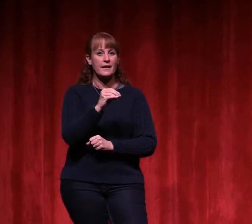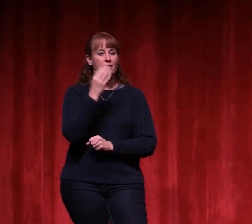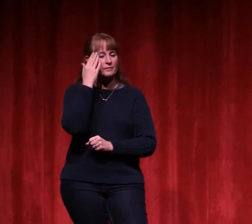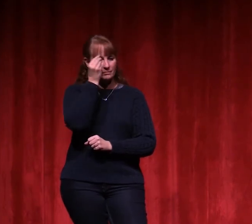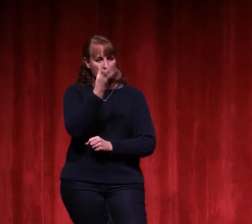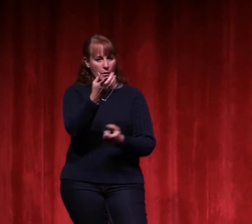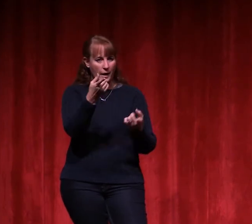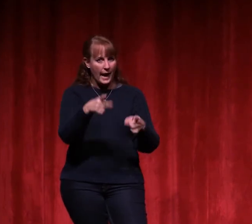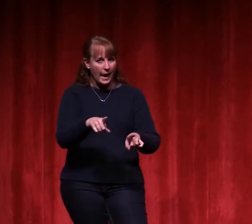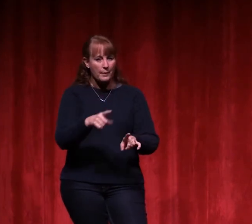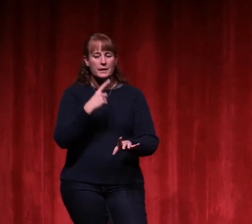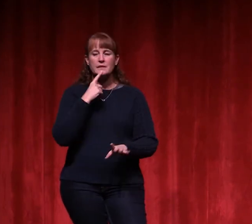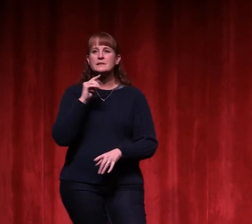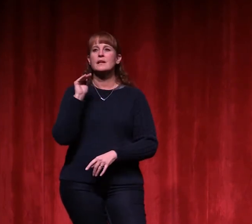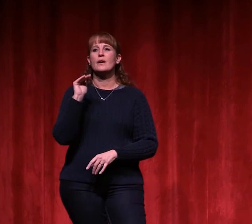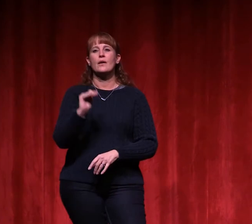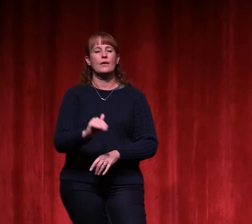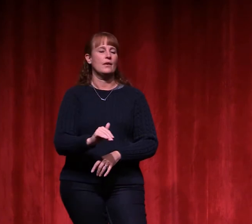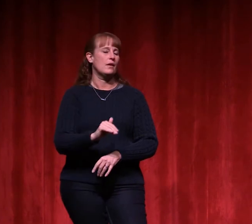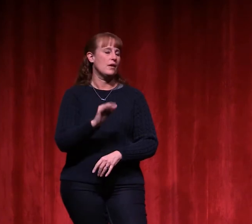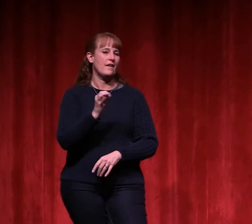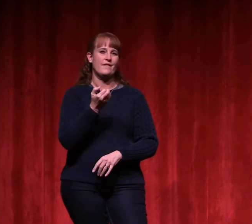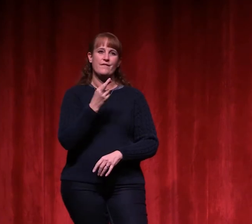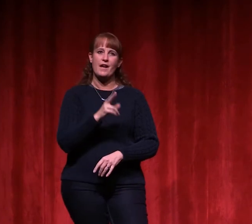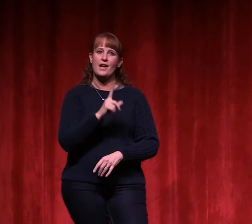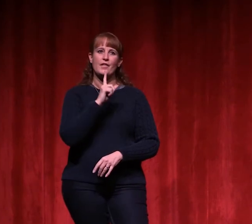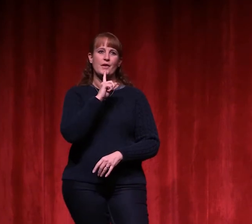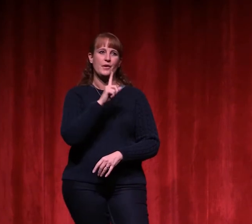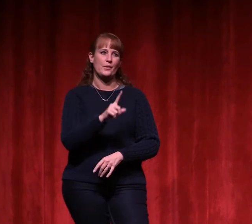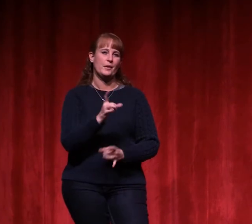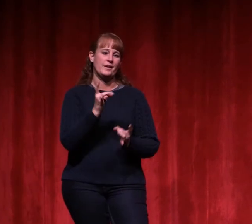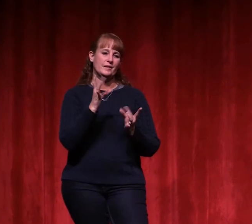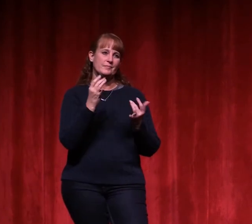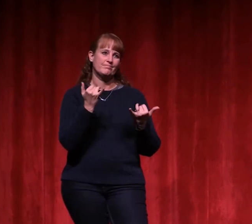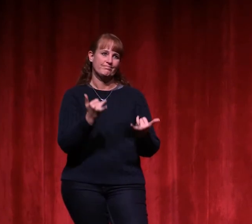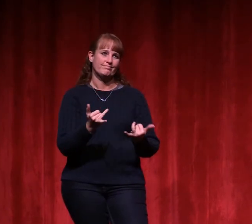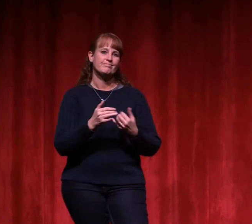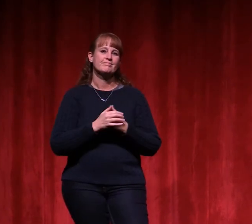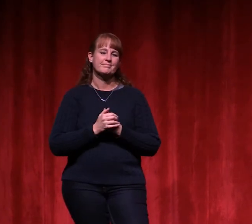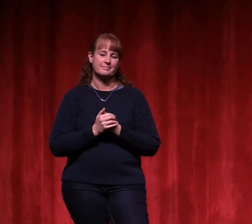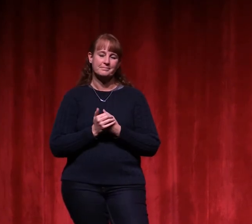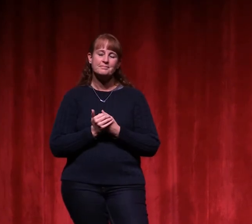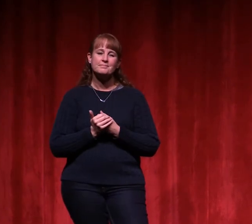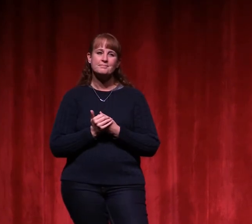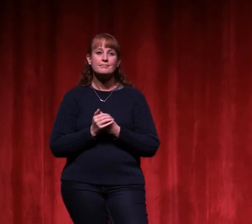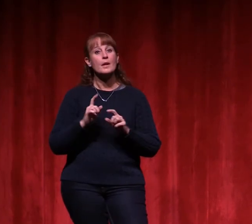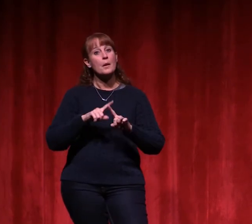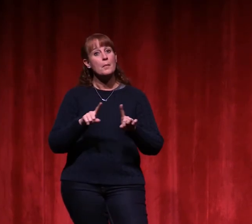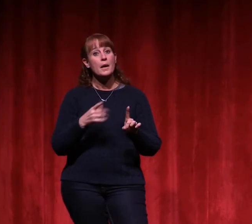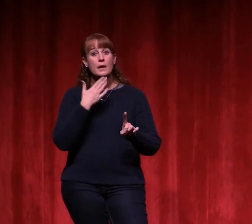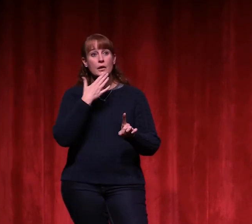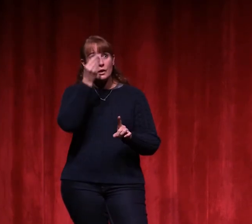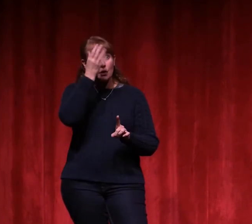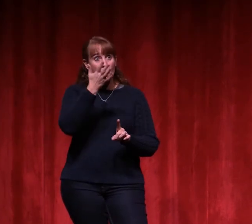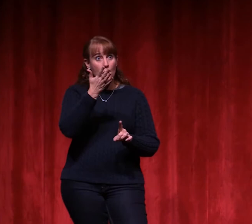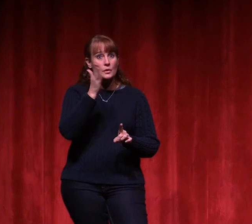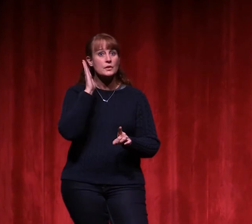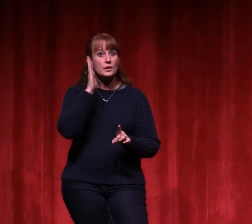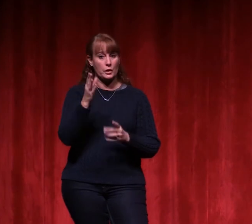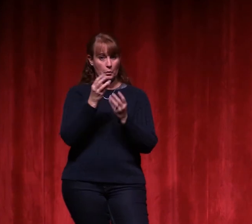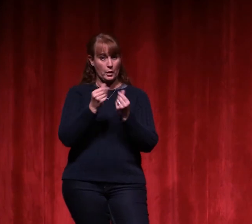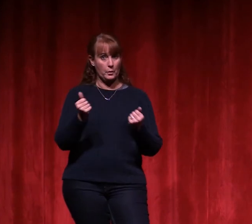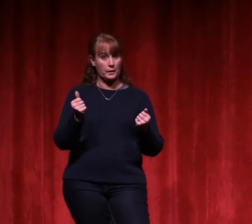had happened, and he goes, oh, Feather, you really did it this time. But here's the good news. You're going to